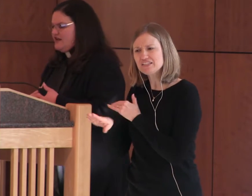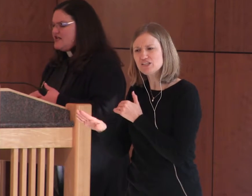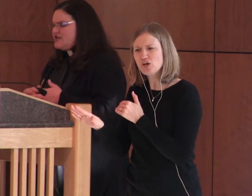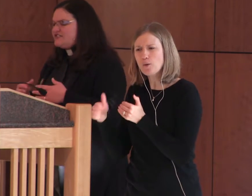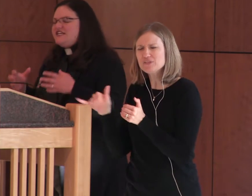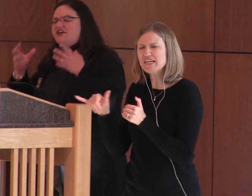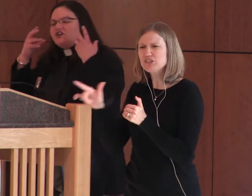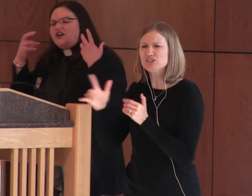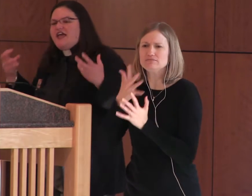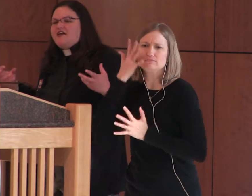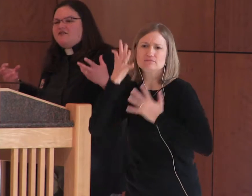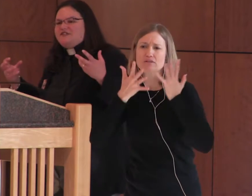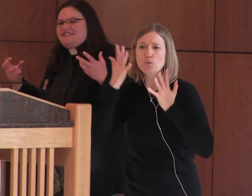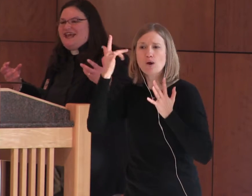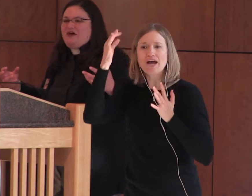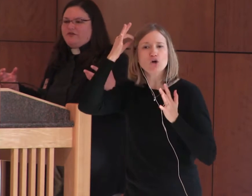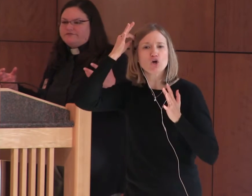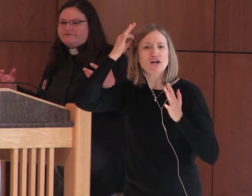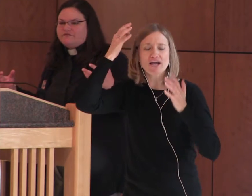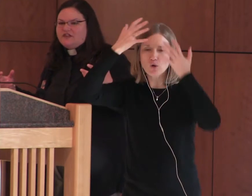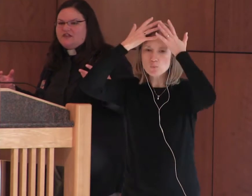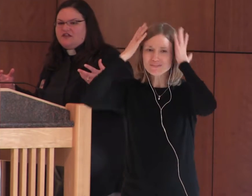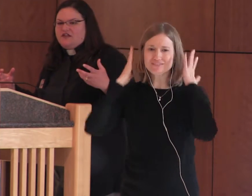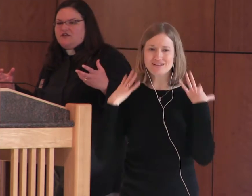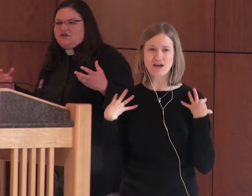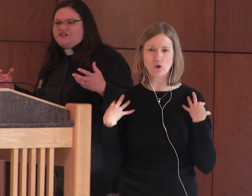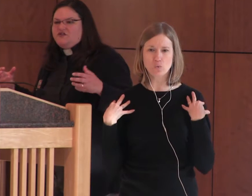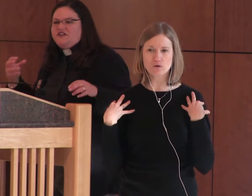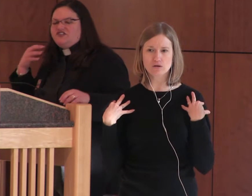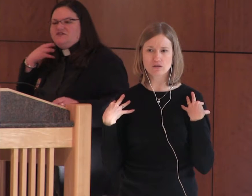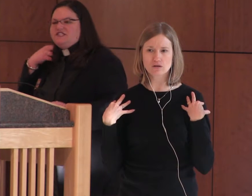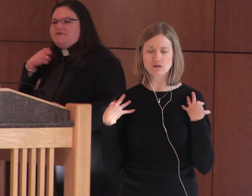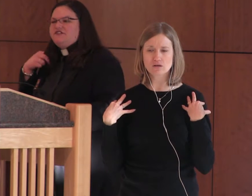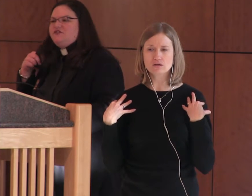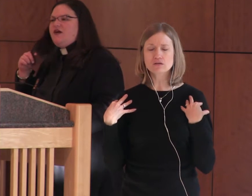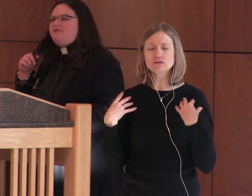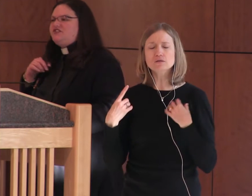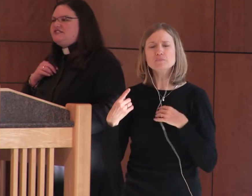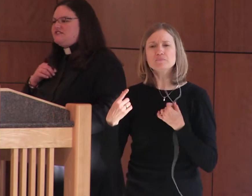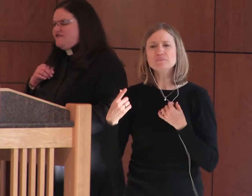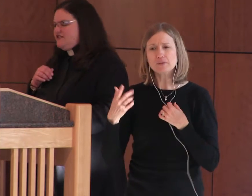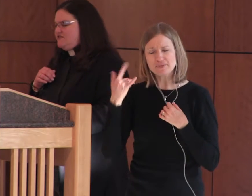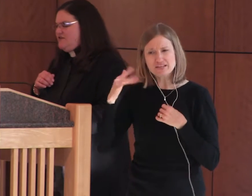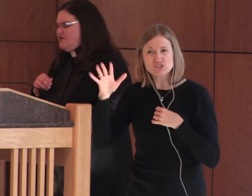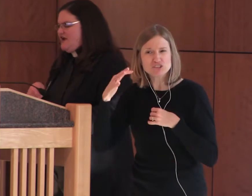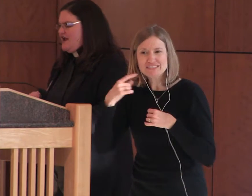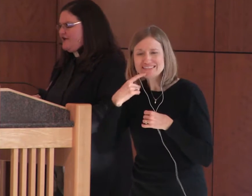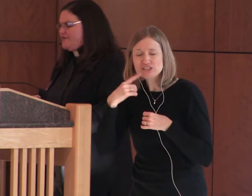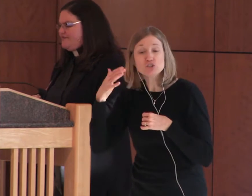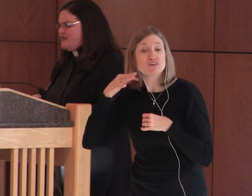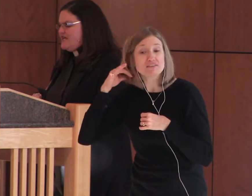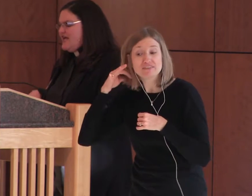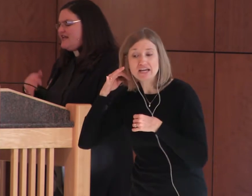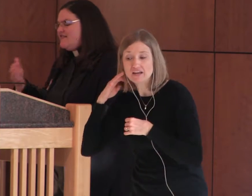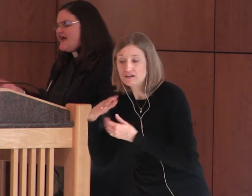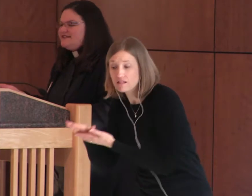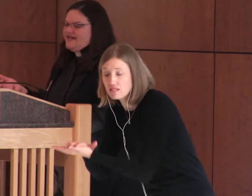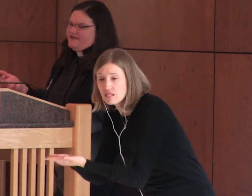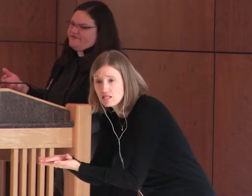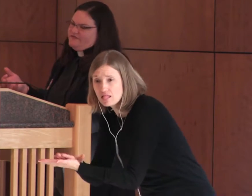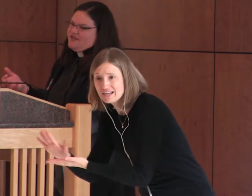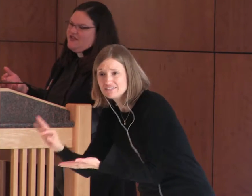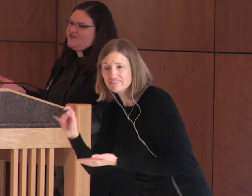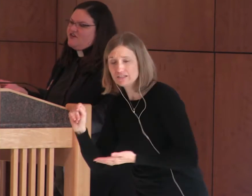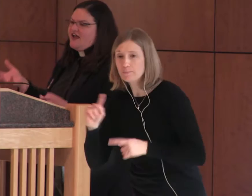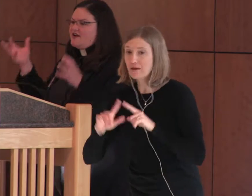of mourning. You see, her hair was down. We're told that she was able to wipe Jesus' feet with her hair. And in that